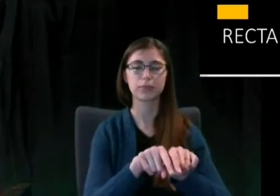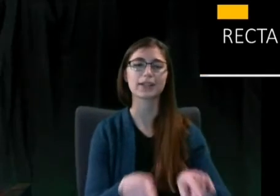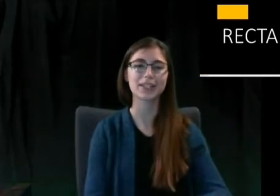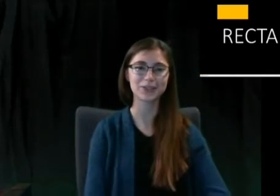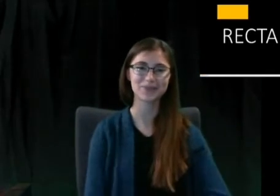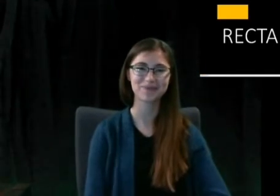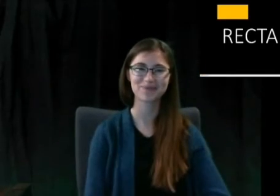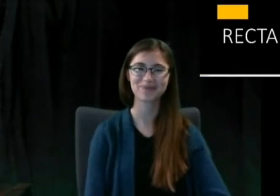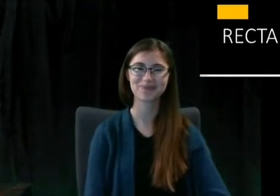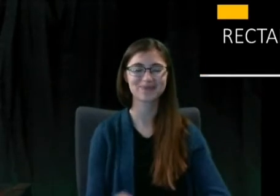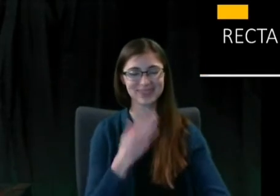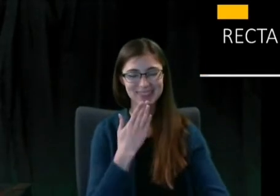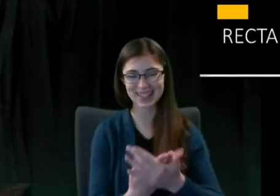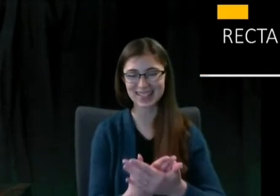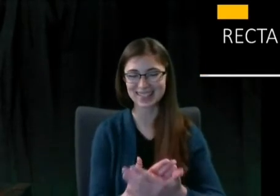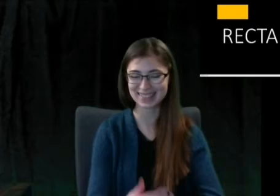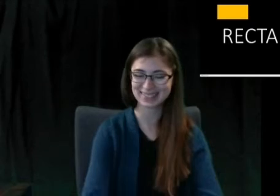rectangle. Good.